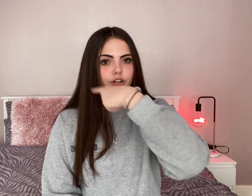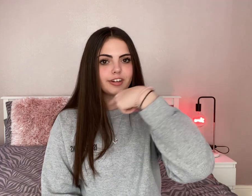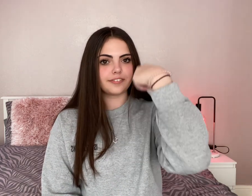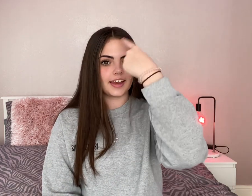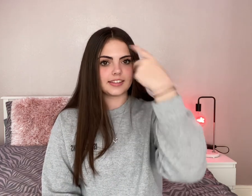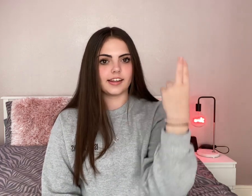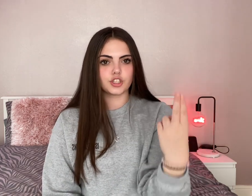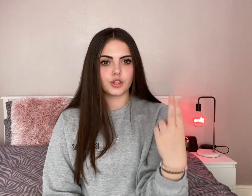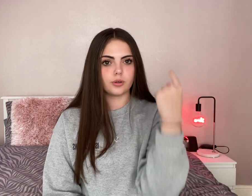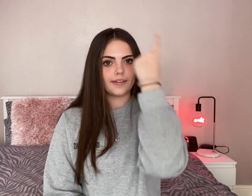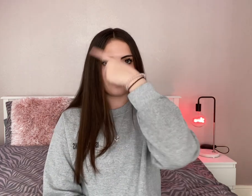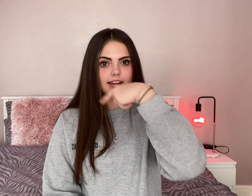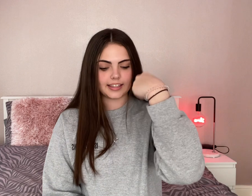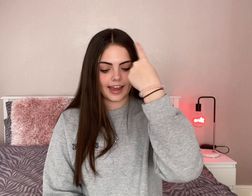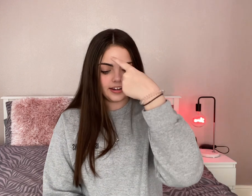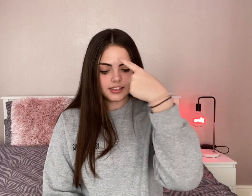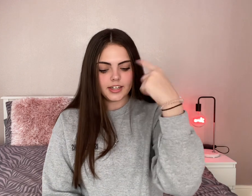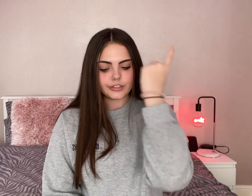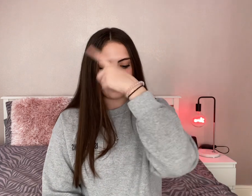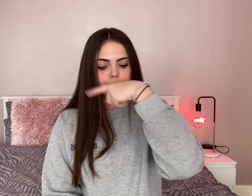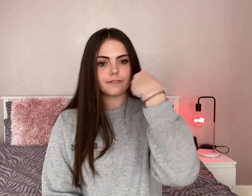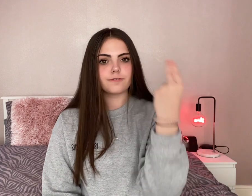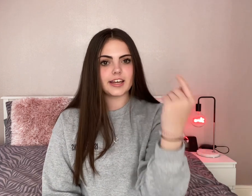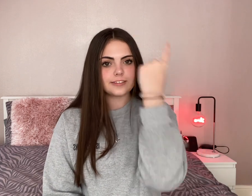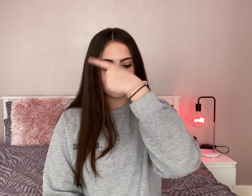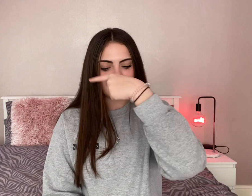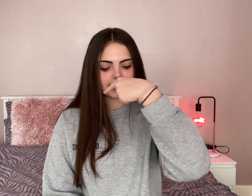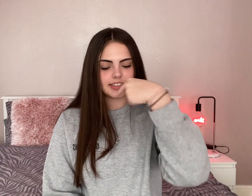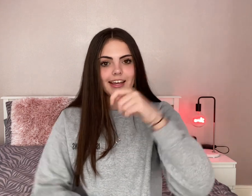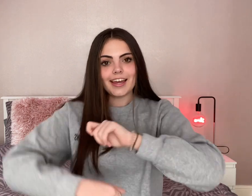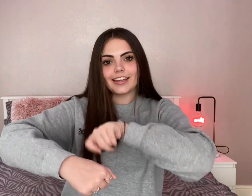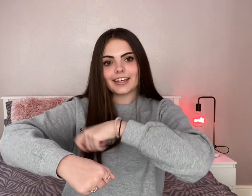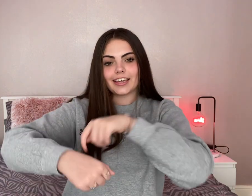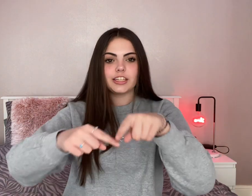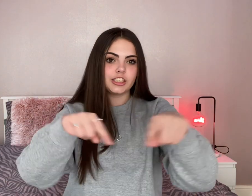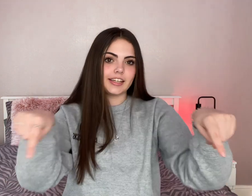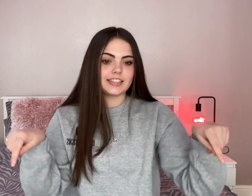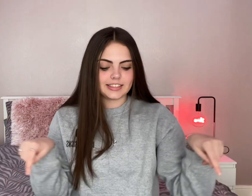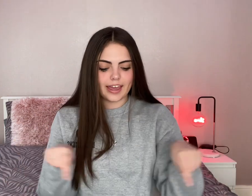around your face and then a two and then a face again. So face to face at the kitchen